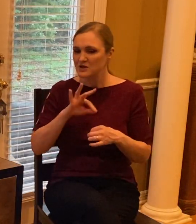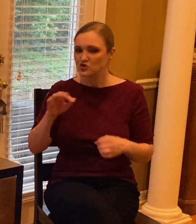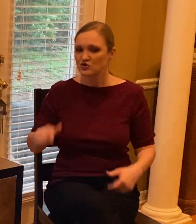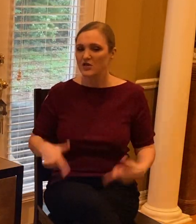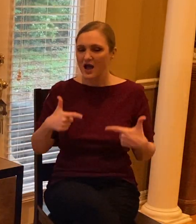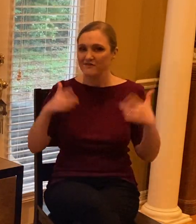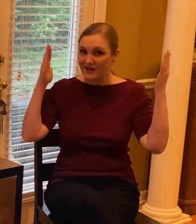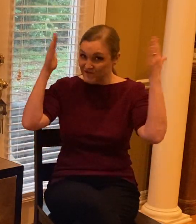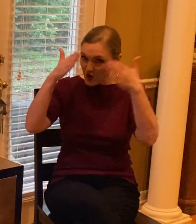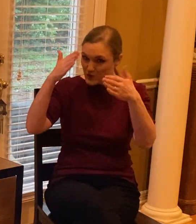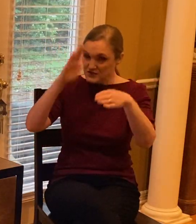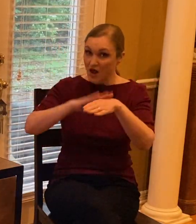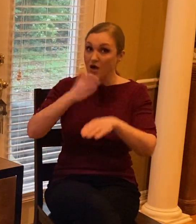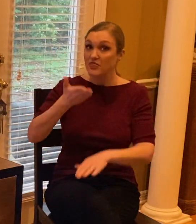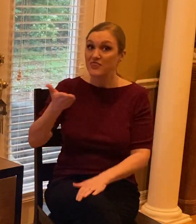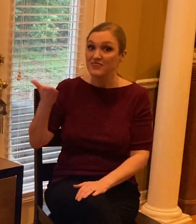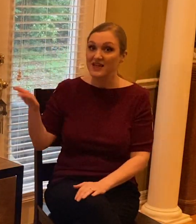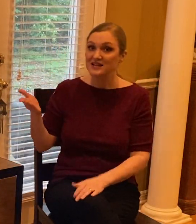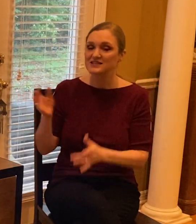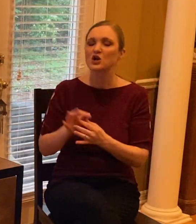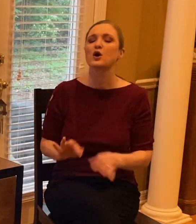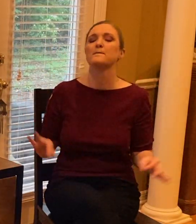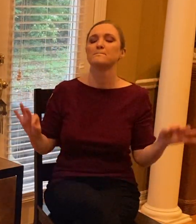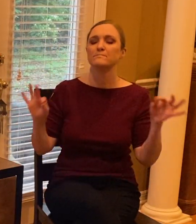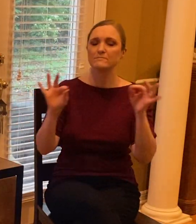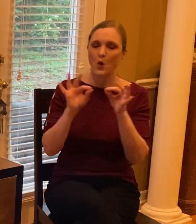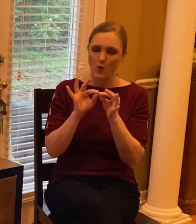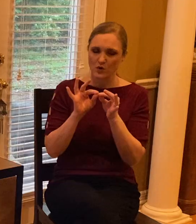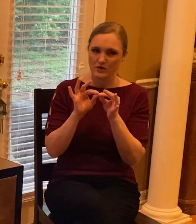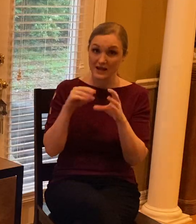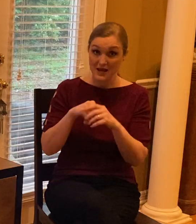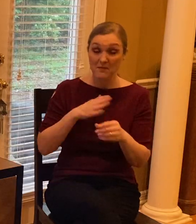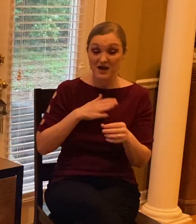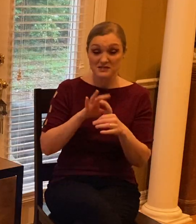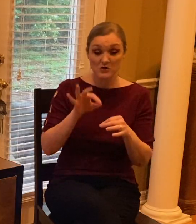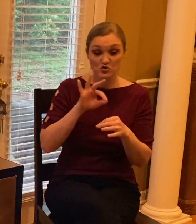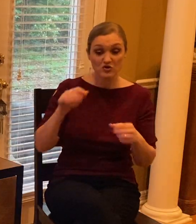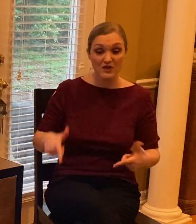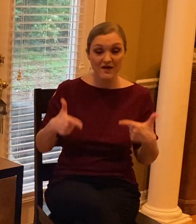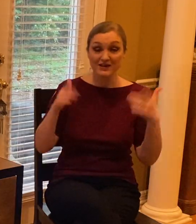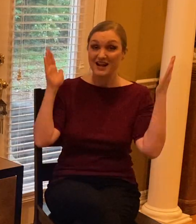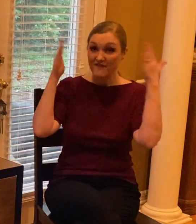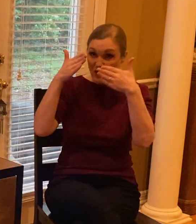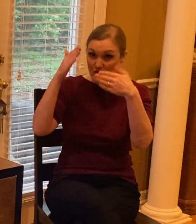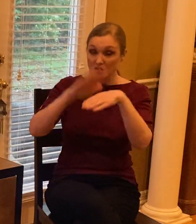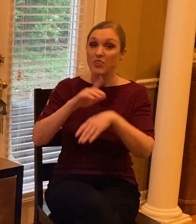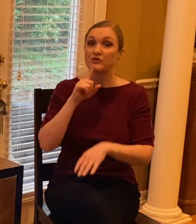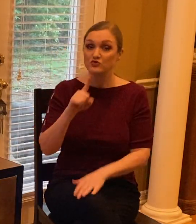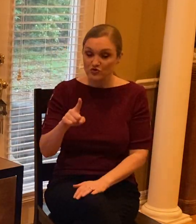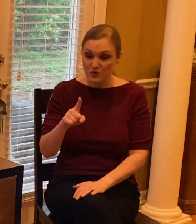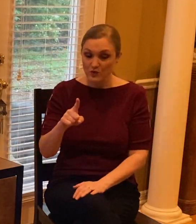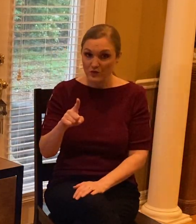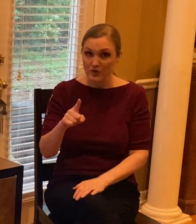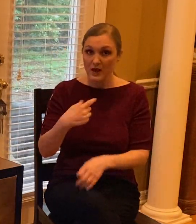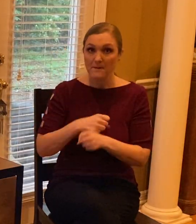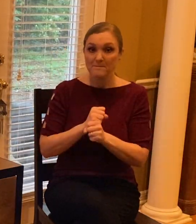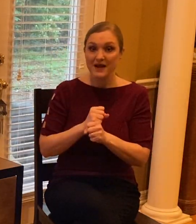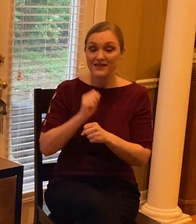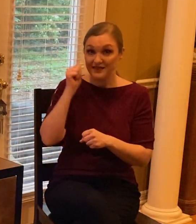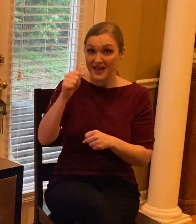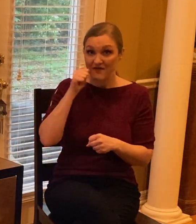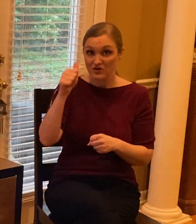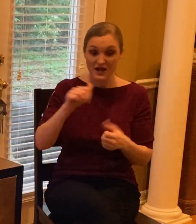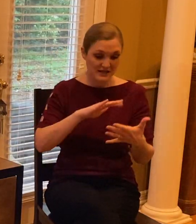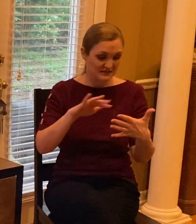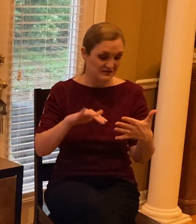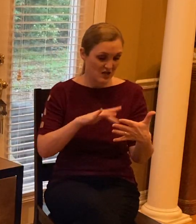I refocus on those things that are most important? In my spiritual life, can I refocus on the truth? And that is making the daily study